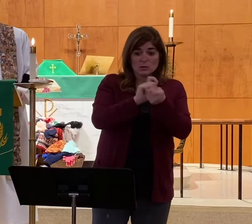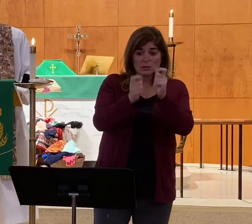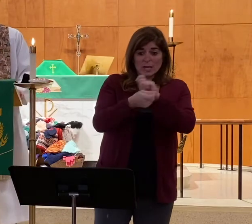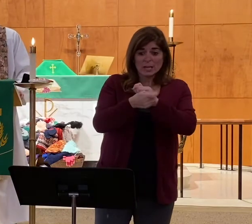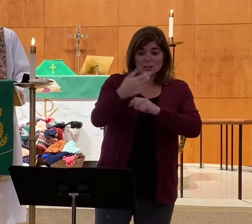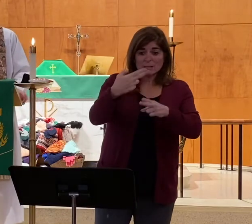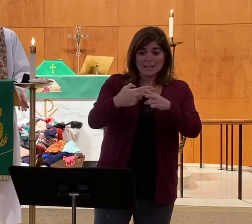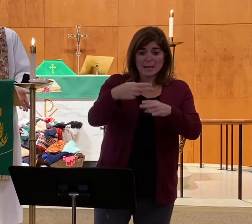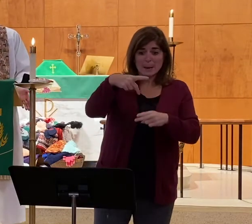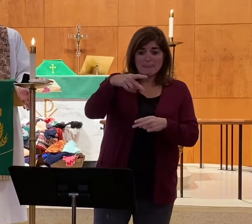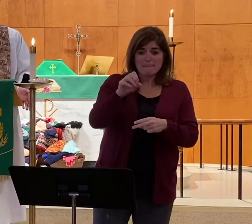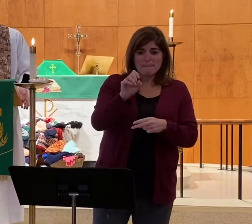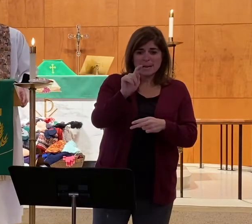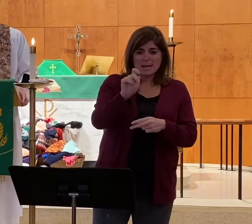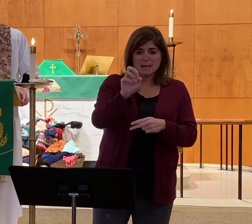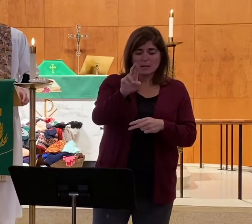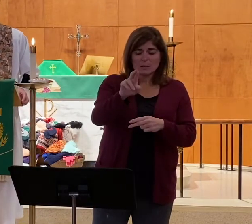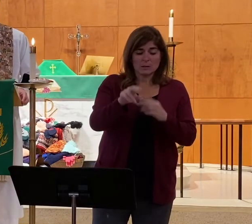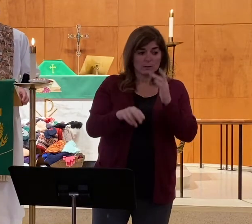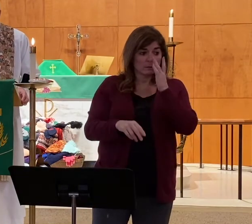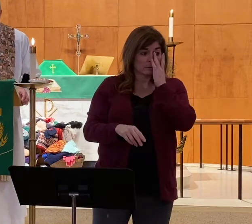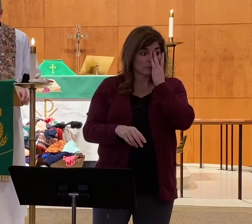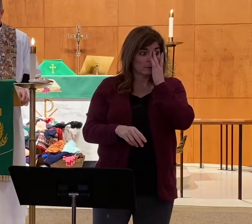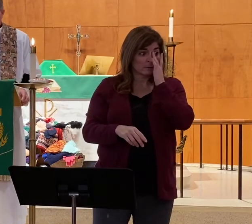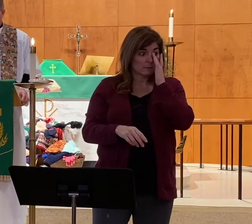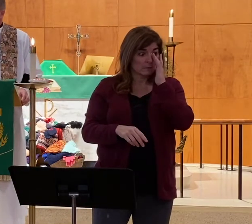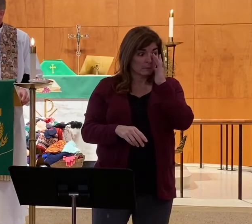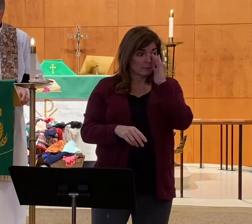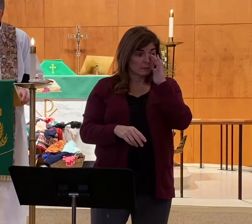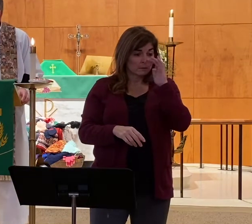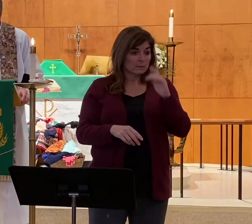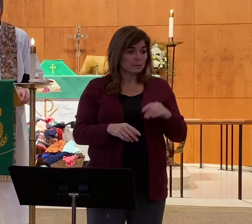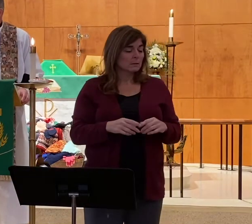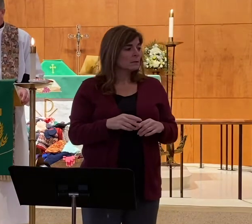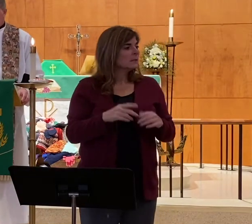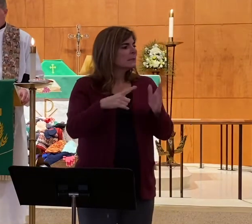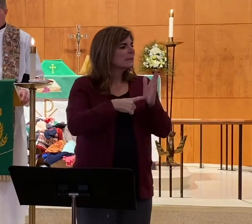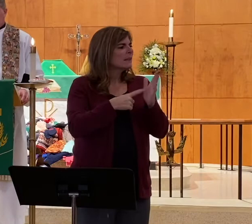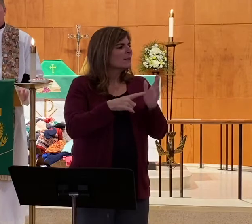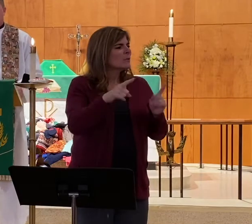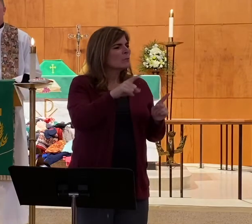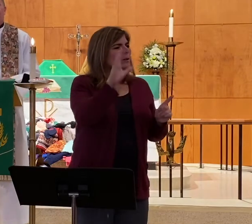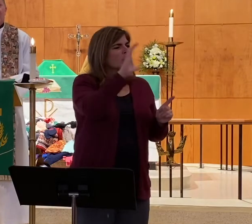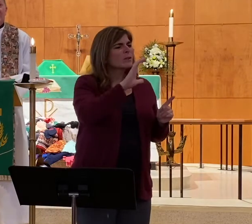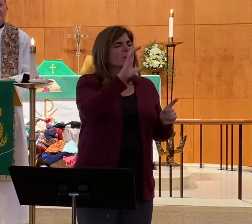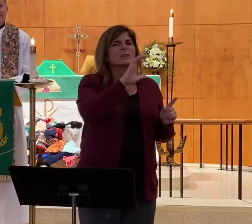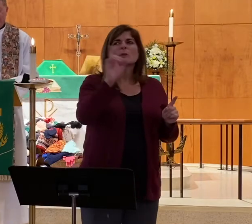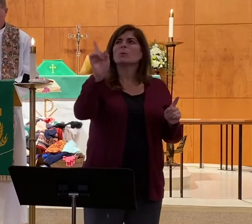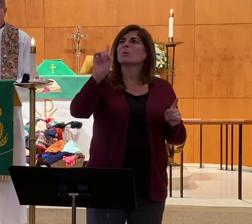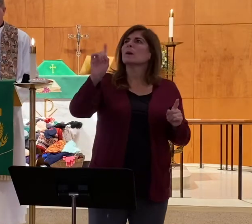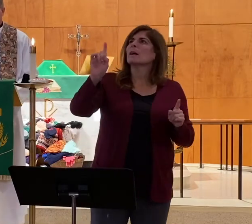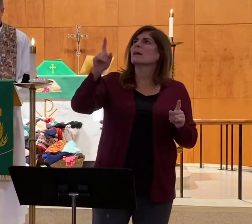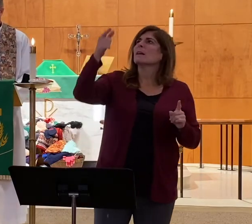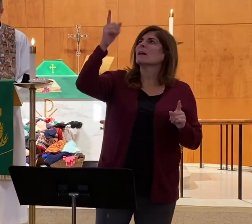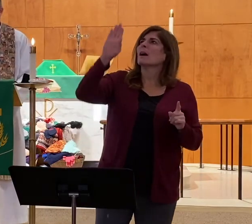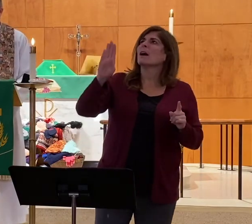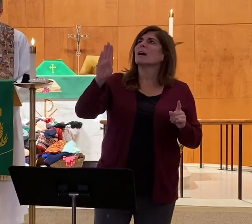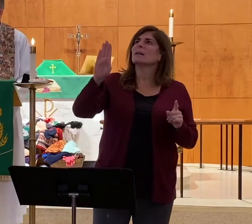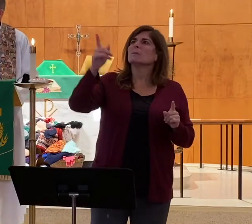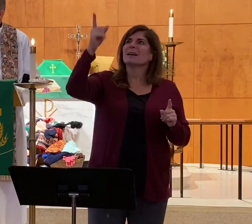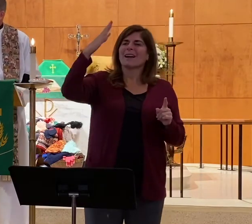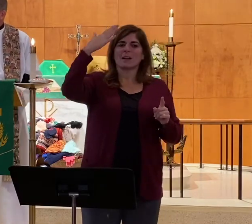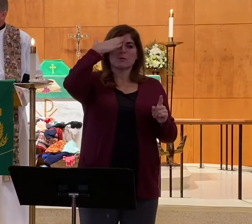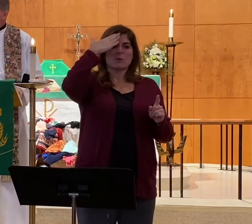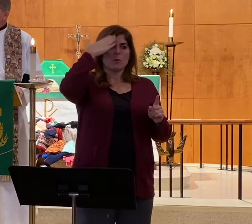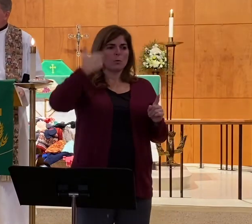see, people may always search for him, but it's always Jesus who finds them